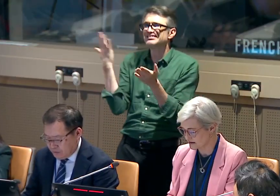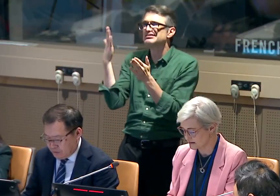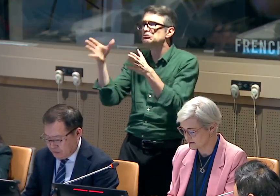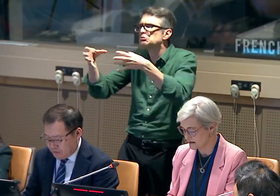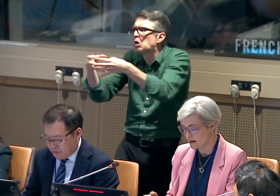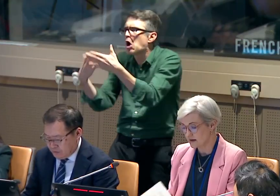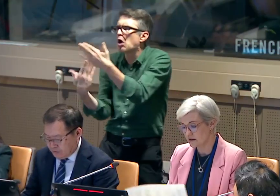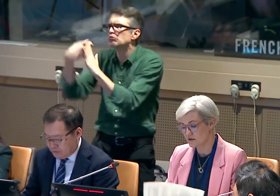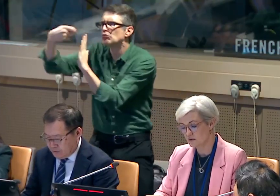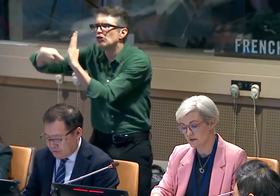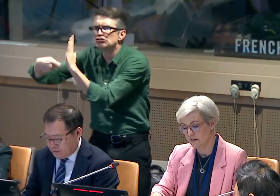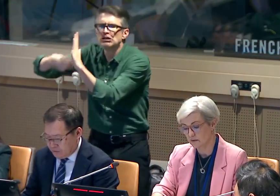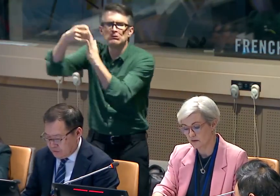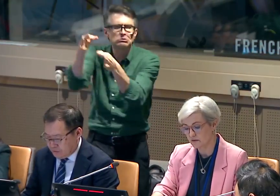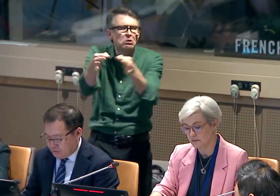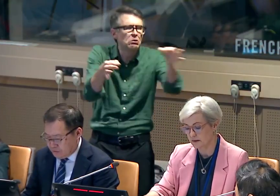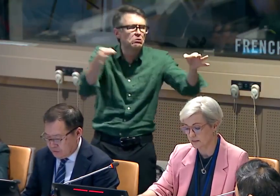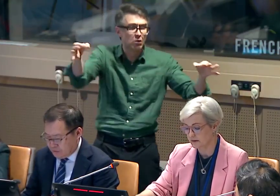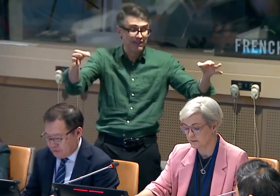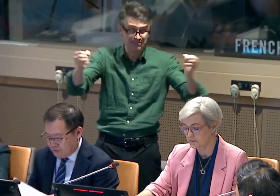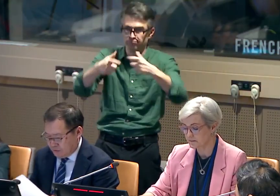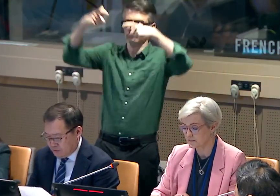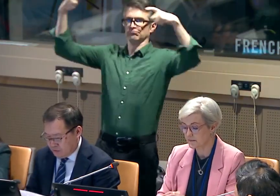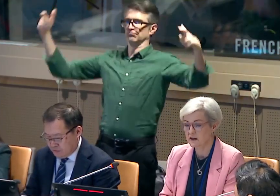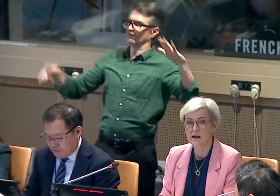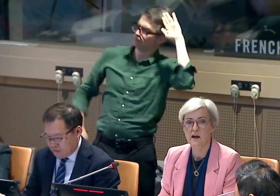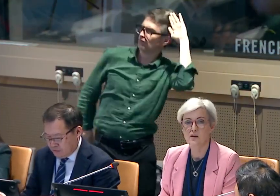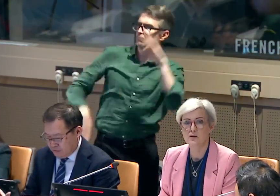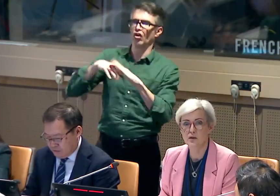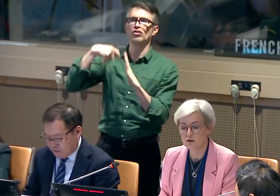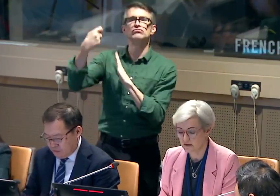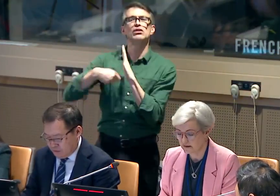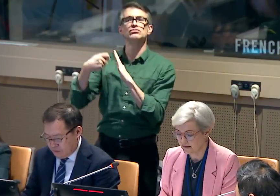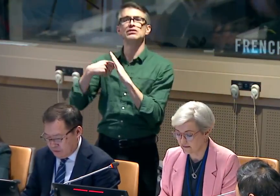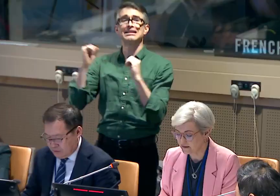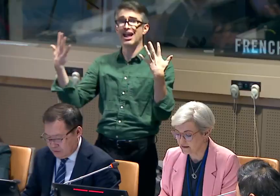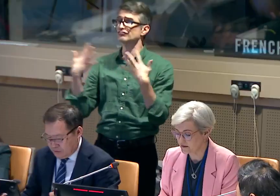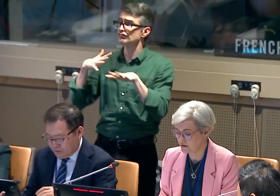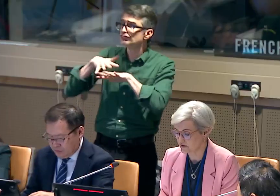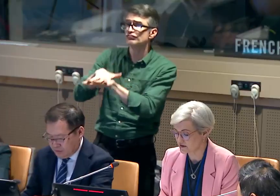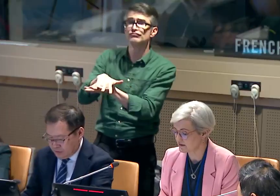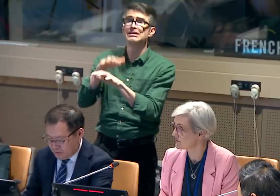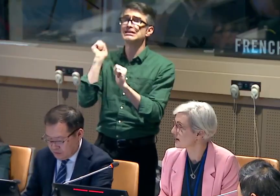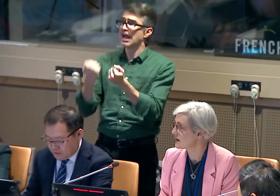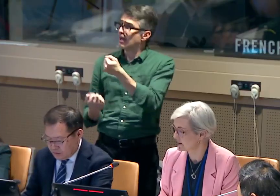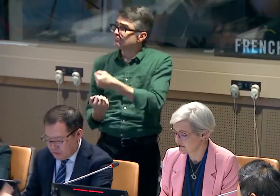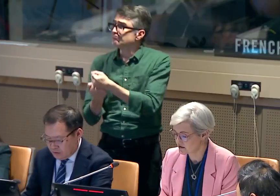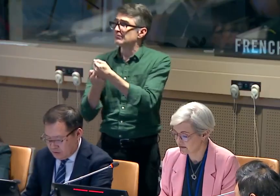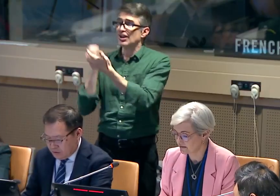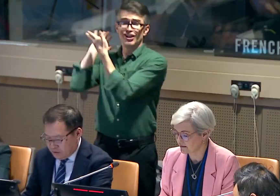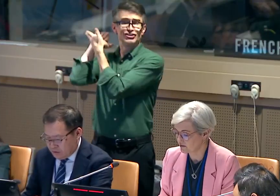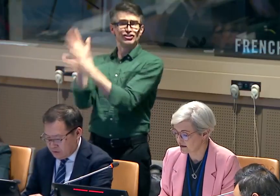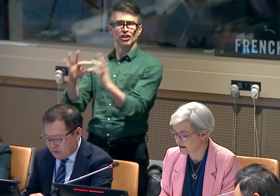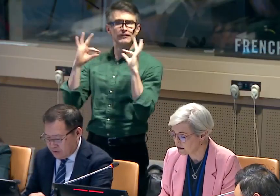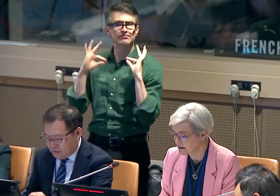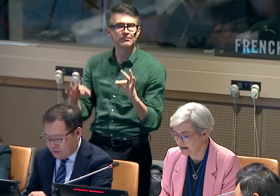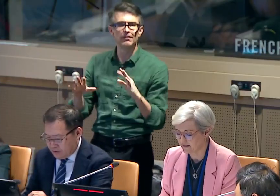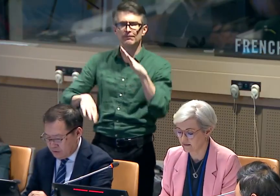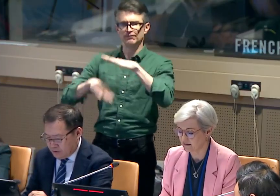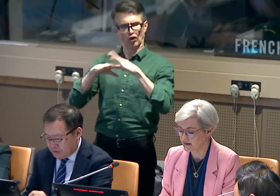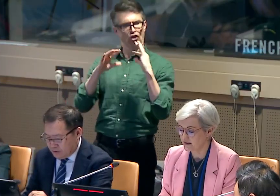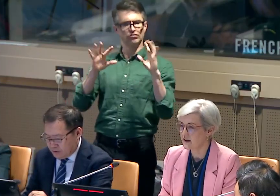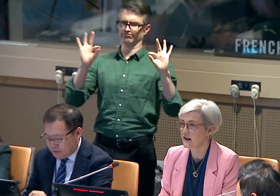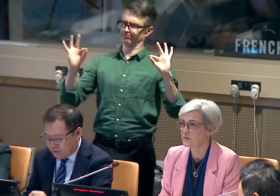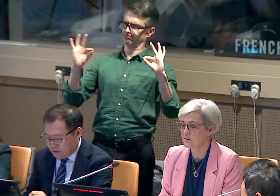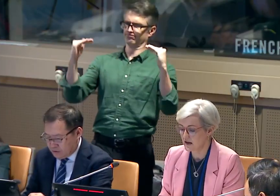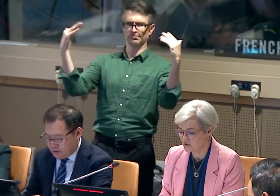information systems that truly serve people. Our goal is clear and urgent: fair decisions, reliable